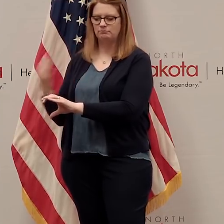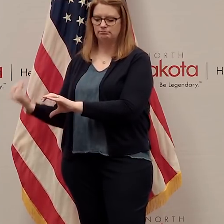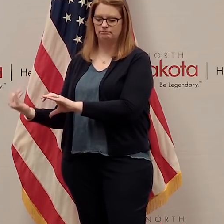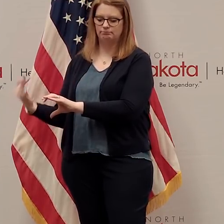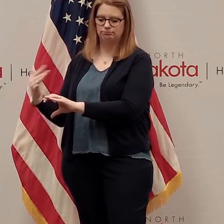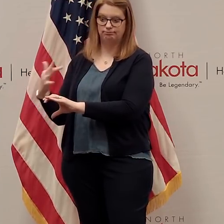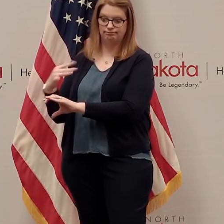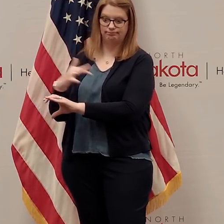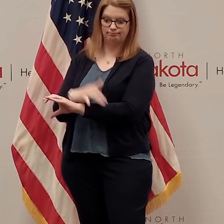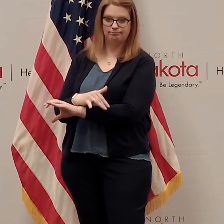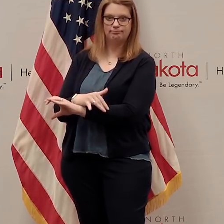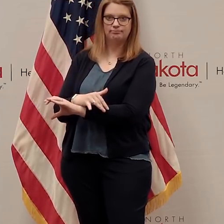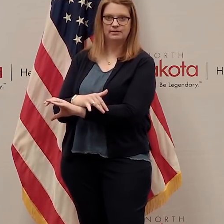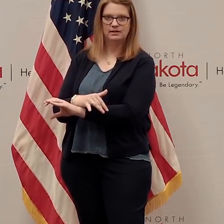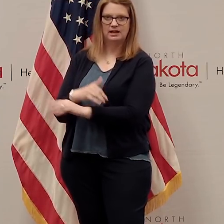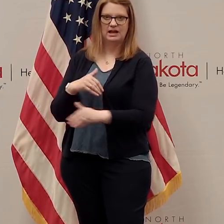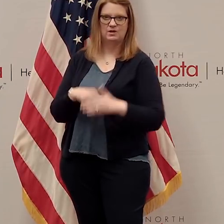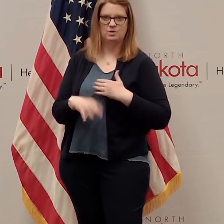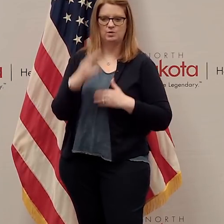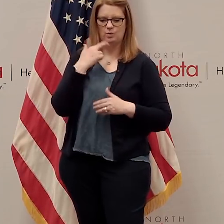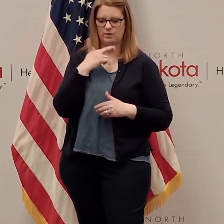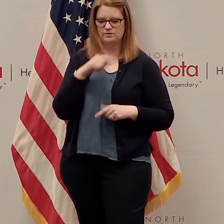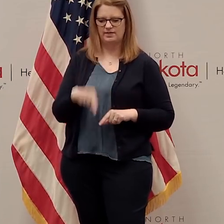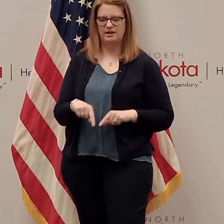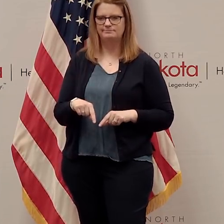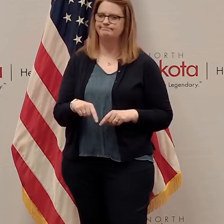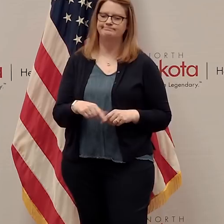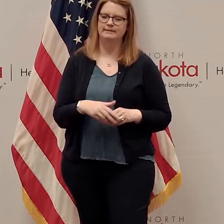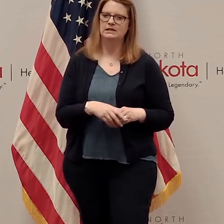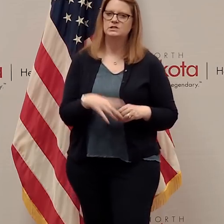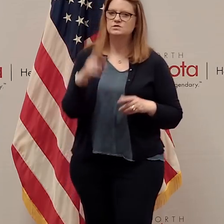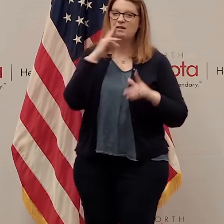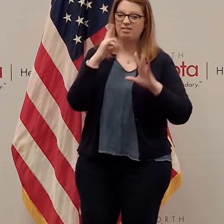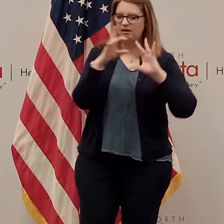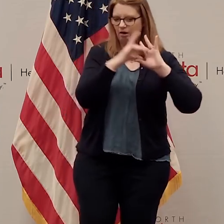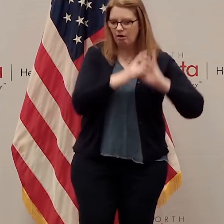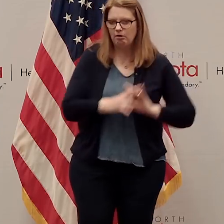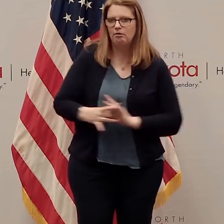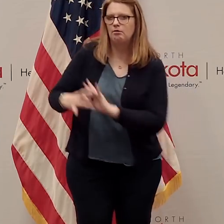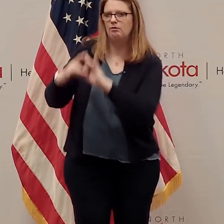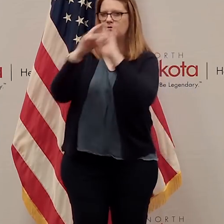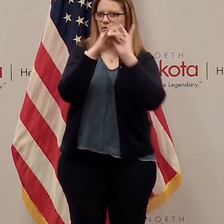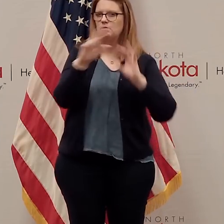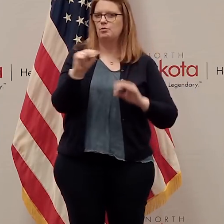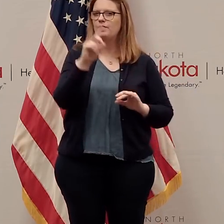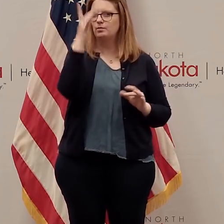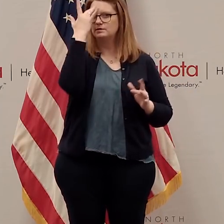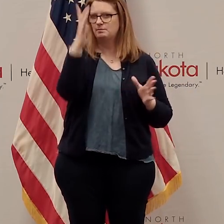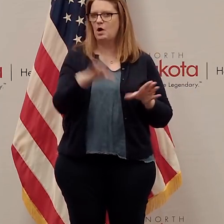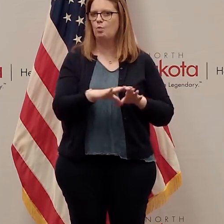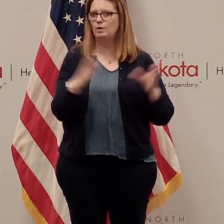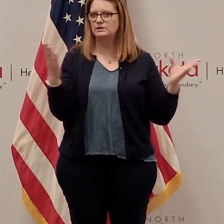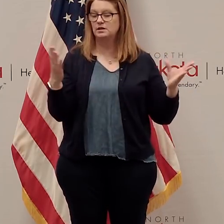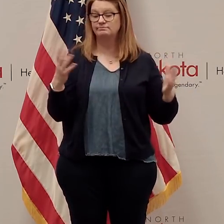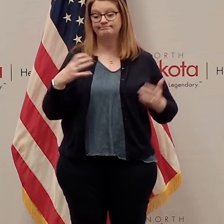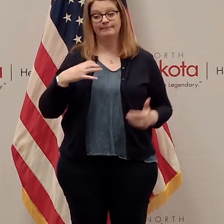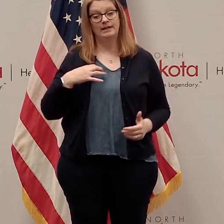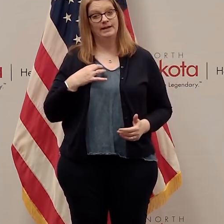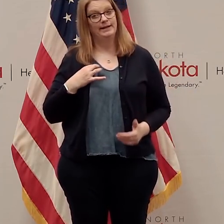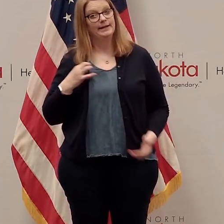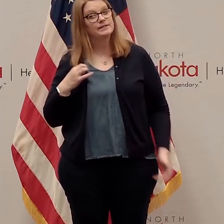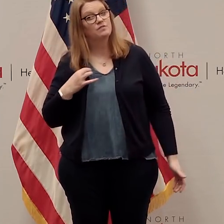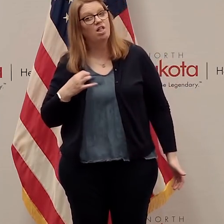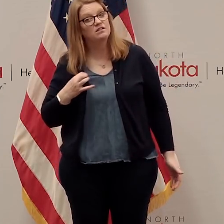So I think trying to do a unified statewide North Dakota Smart Restart is what we've decided. And again, it's all voluntary. If there